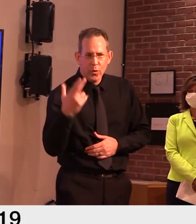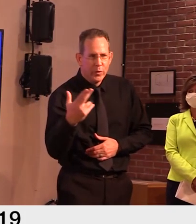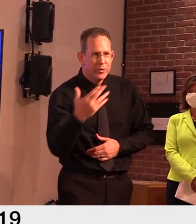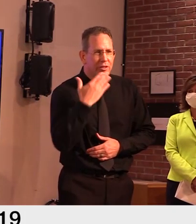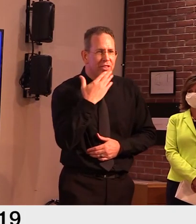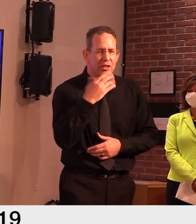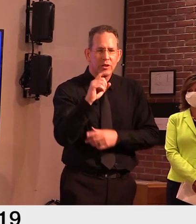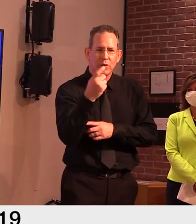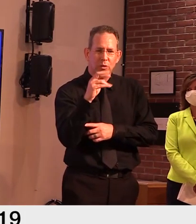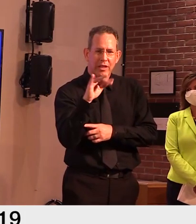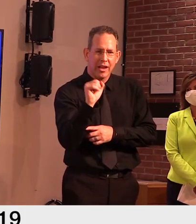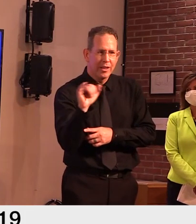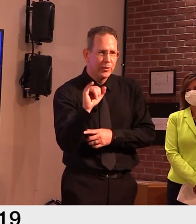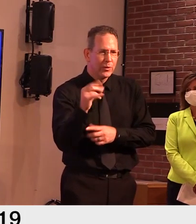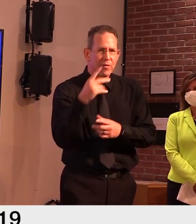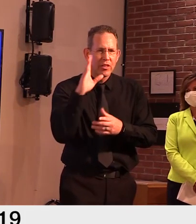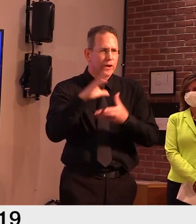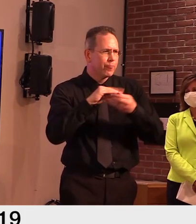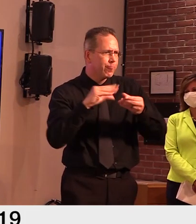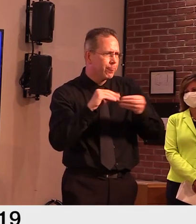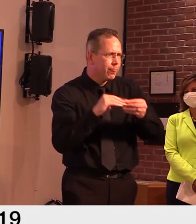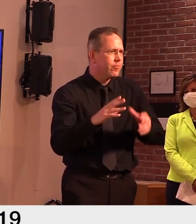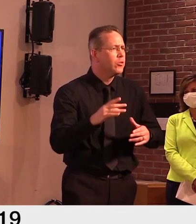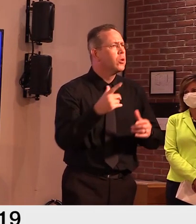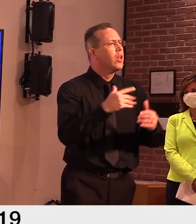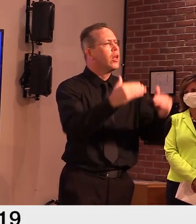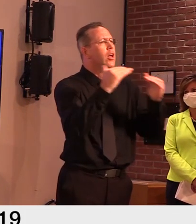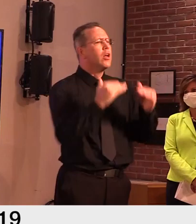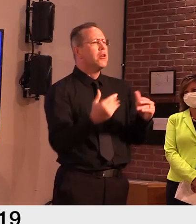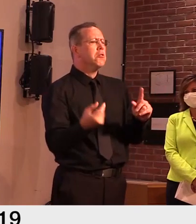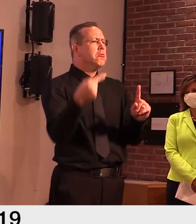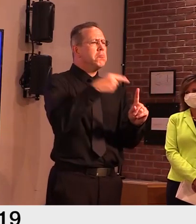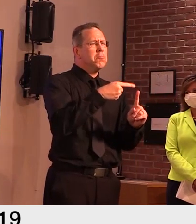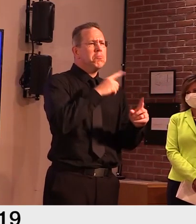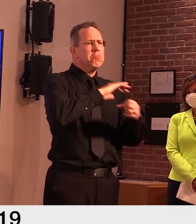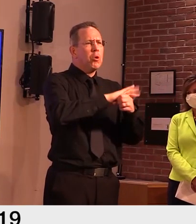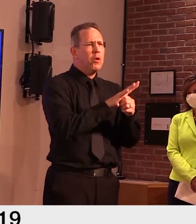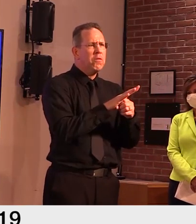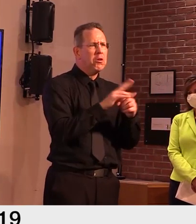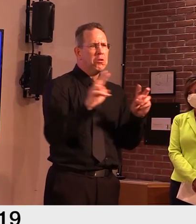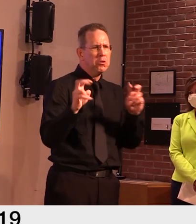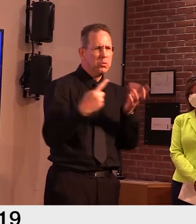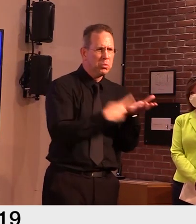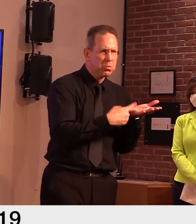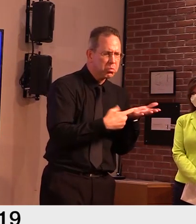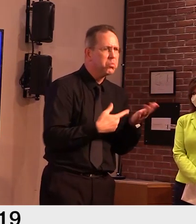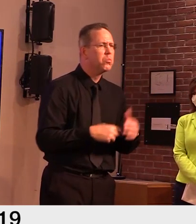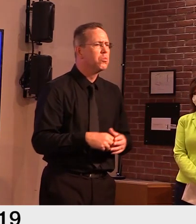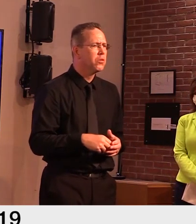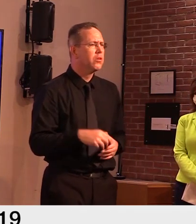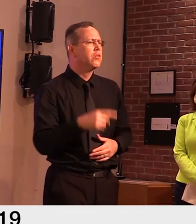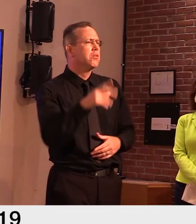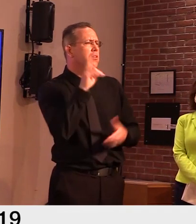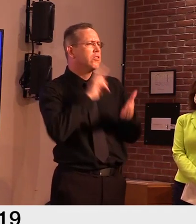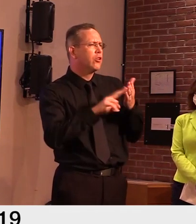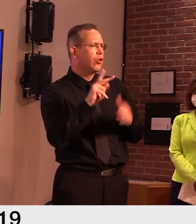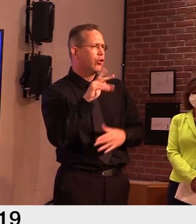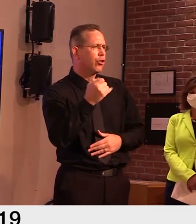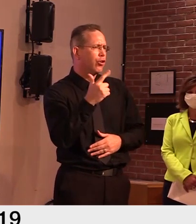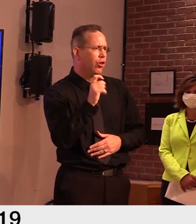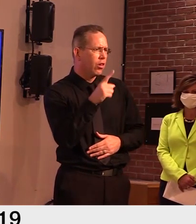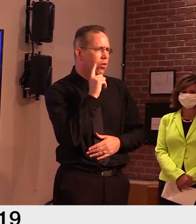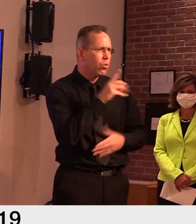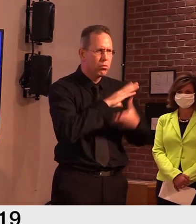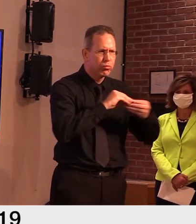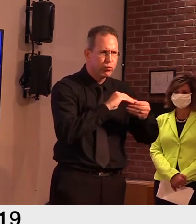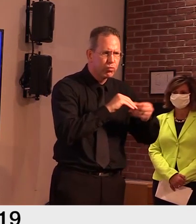Thank you, Coach. Thank you, Susanna, for being here in Vermont with us, as well as marking Juneteenth with us as